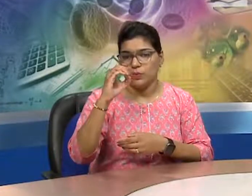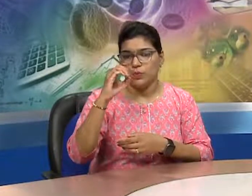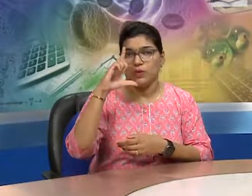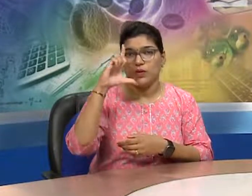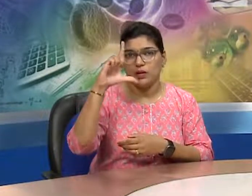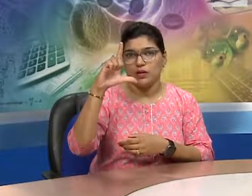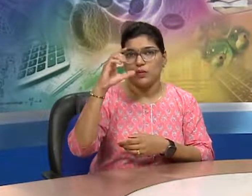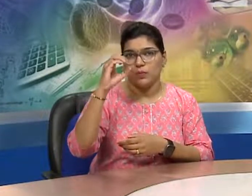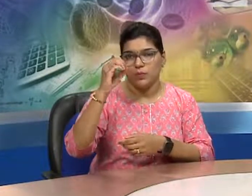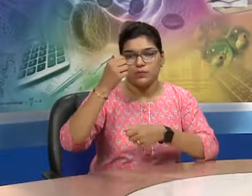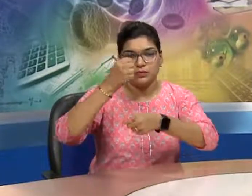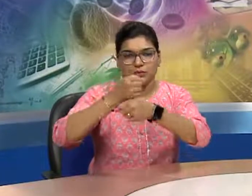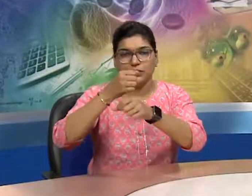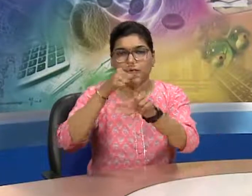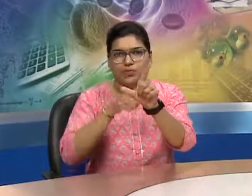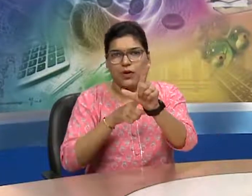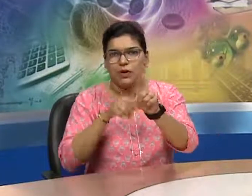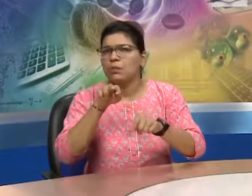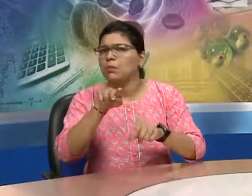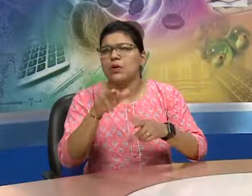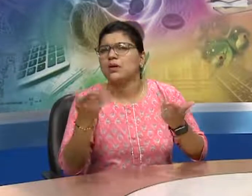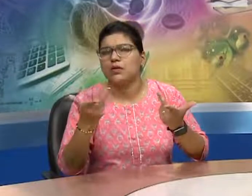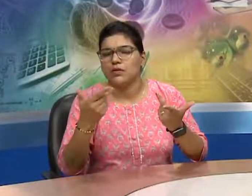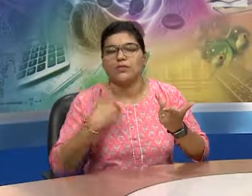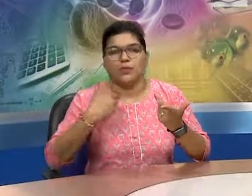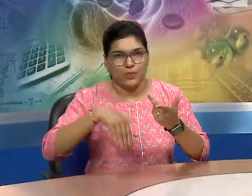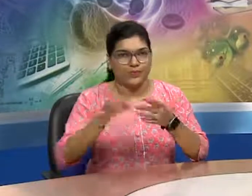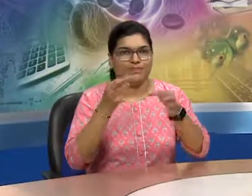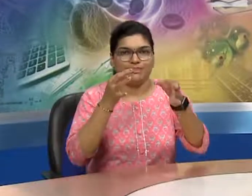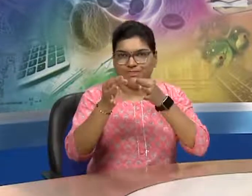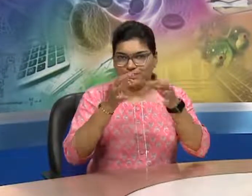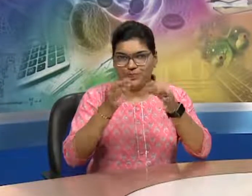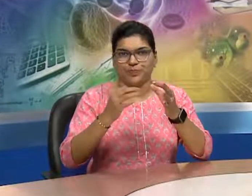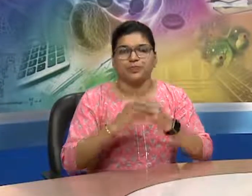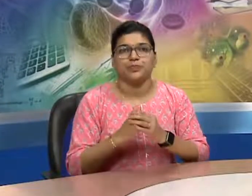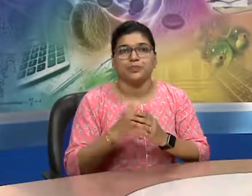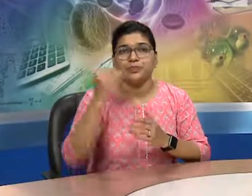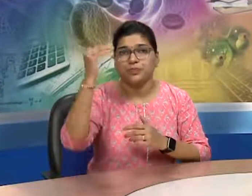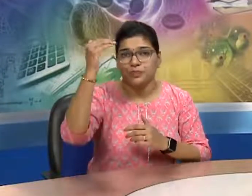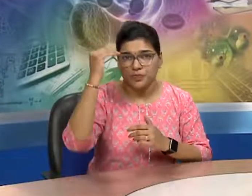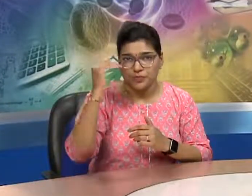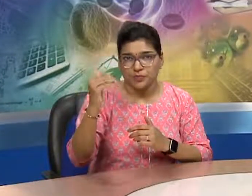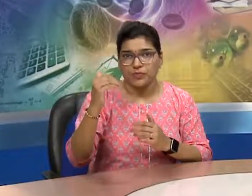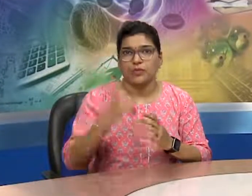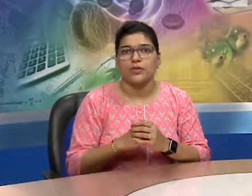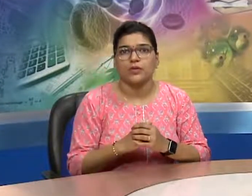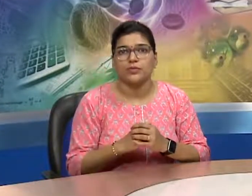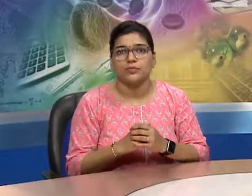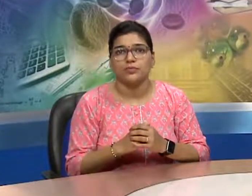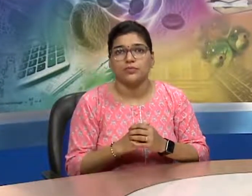The first objective is we will be defining the term ecology.